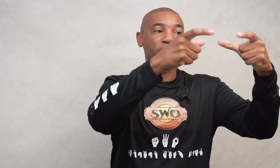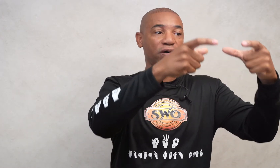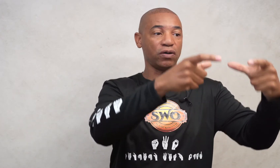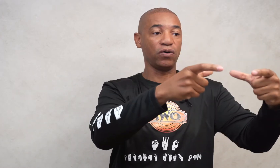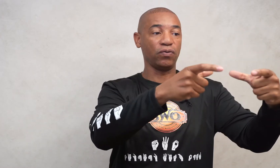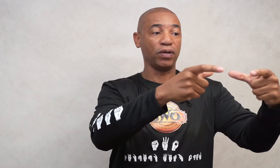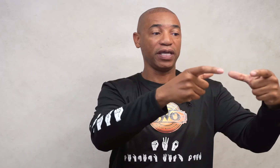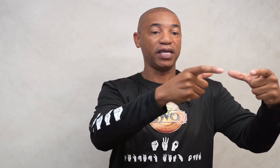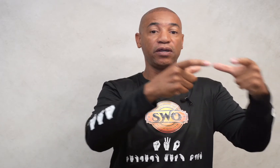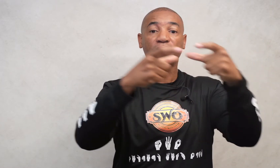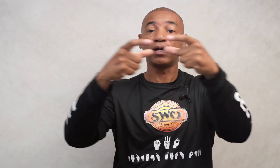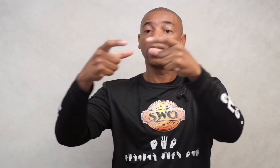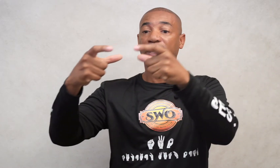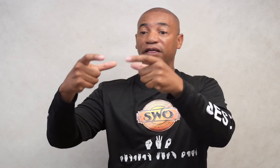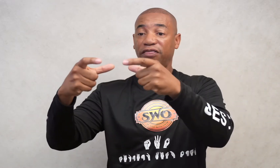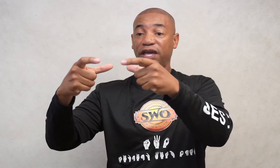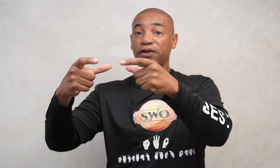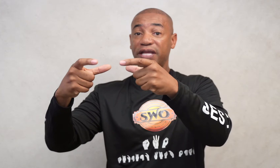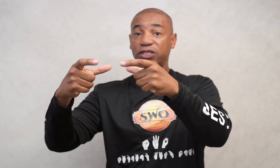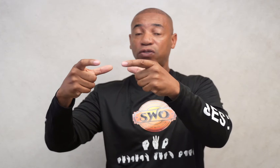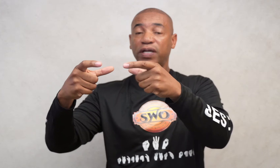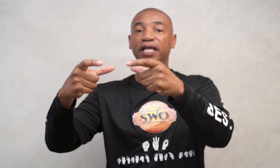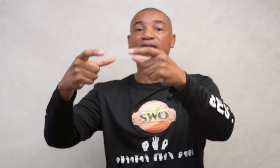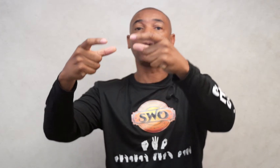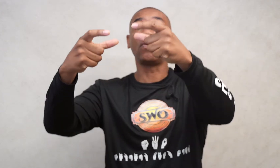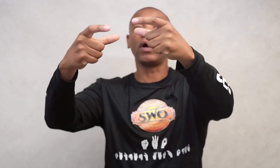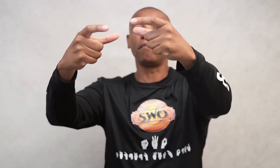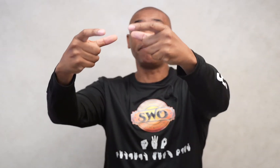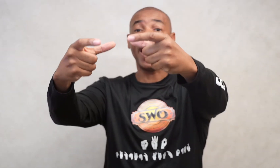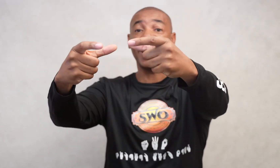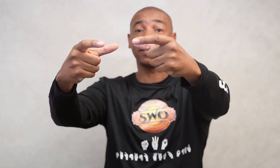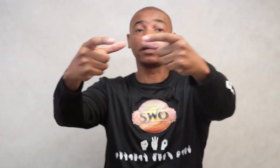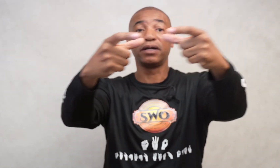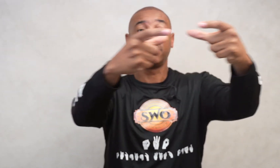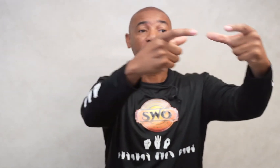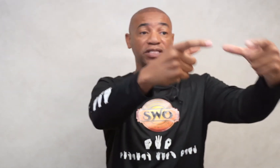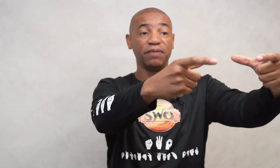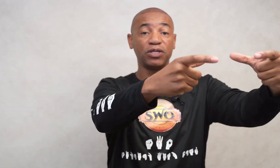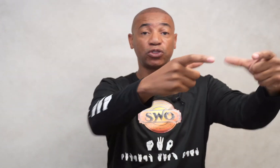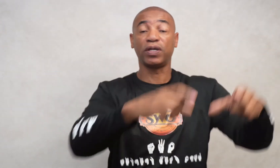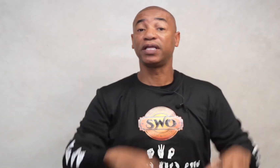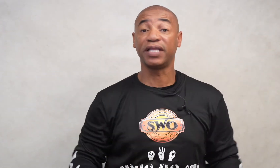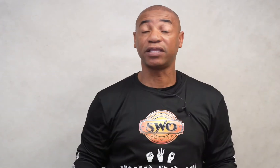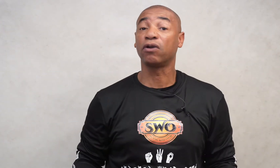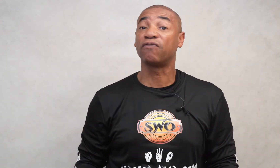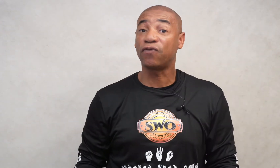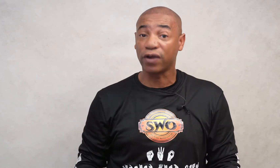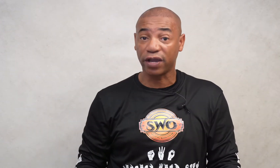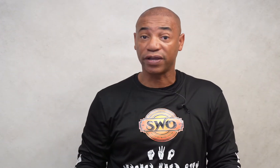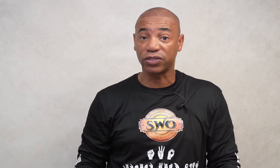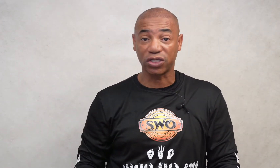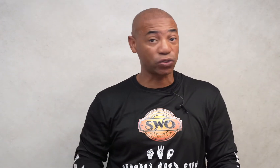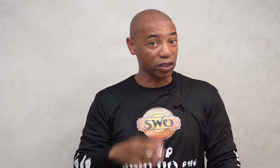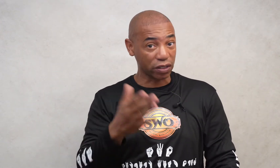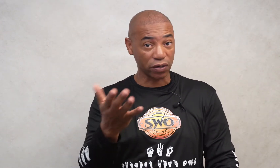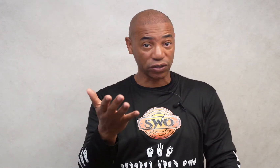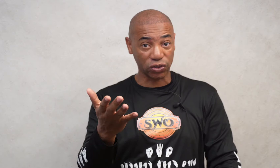I'll go here, there next to it, and then I'll go and back, demonstrating that there are 4 areas that you can cook on the